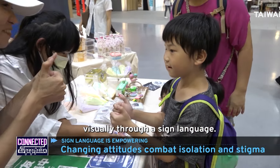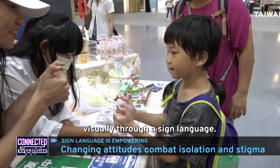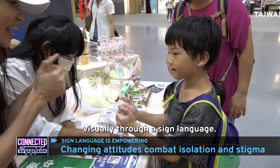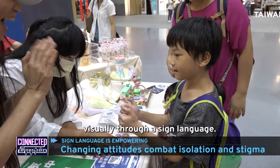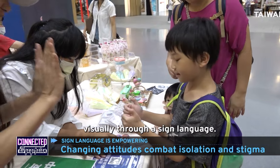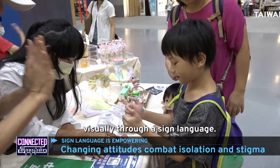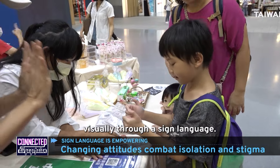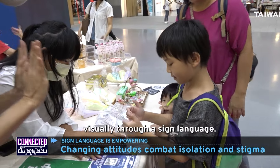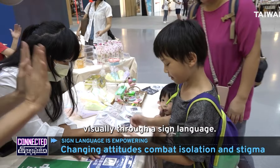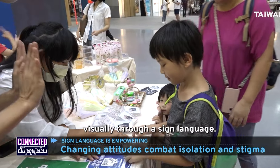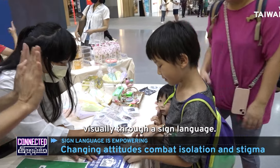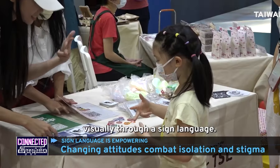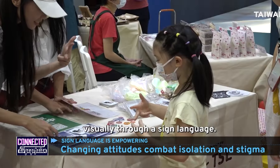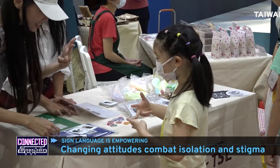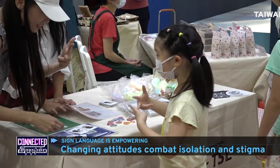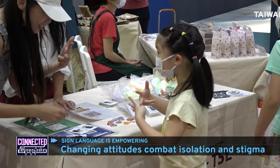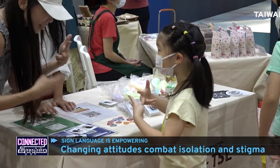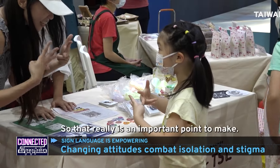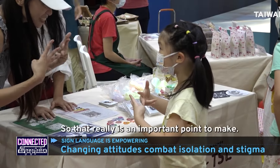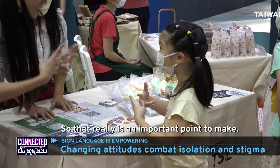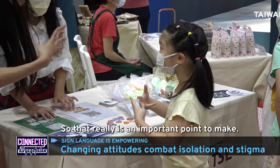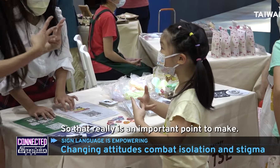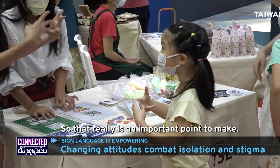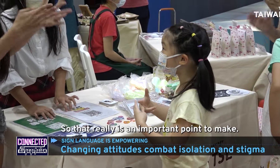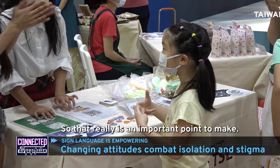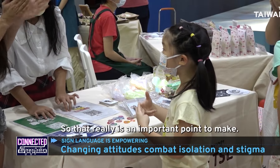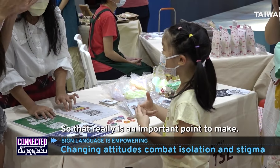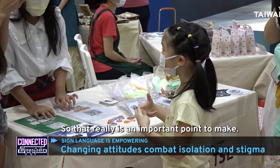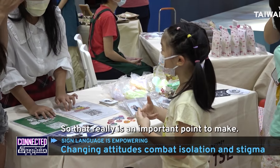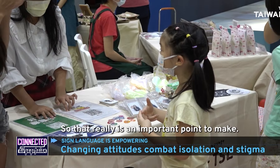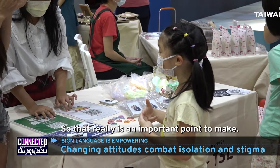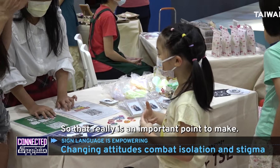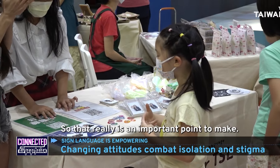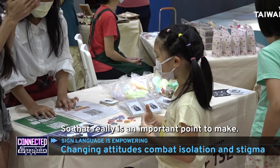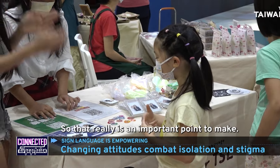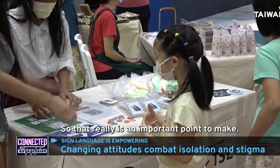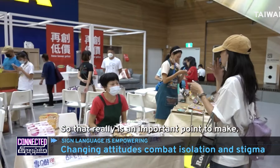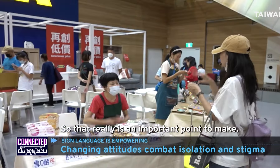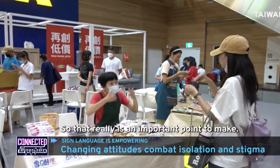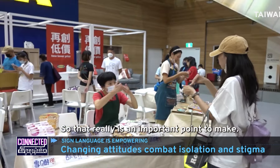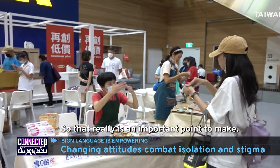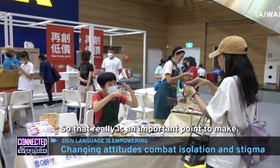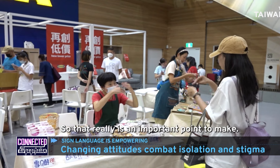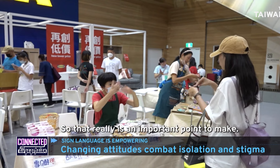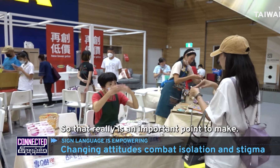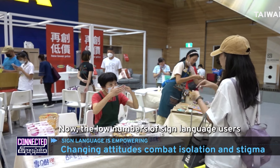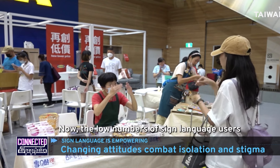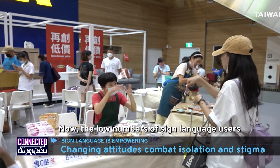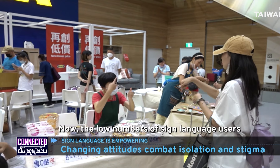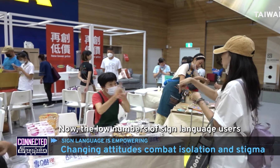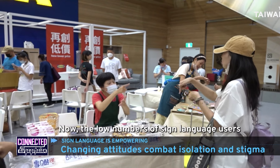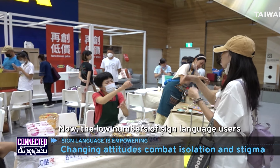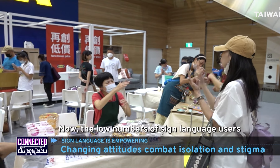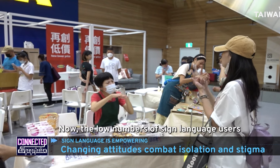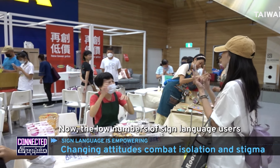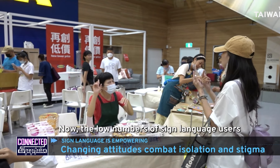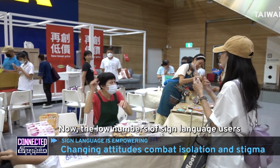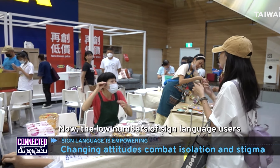a sign language. So that really is an important point to make. Now, the low